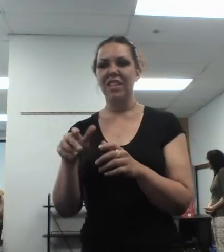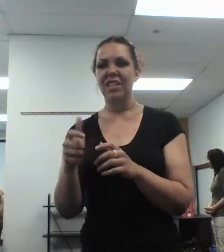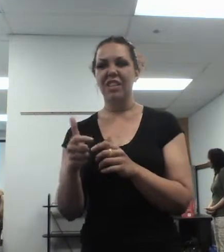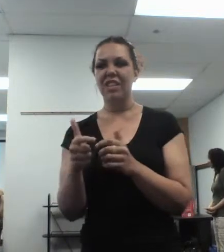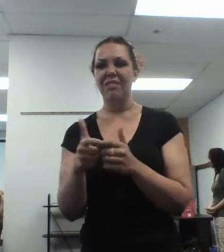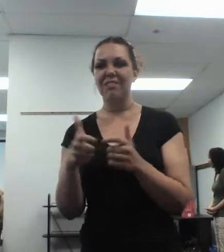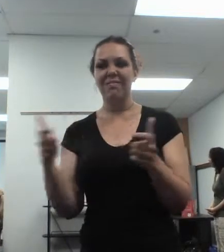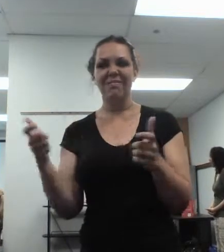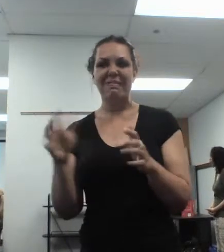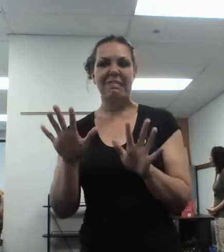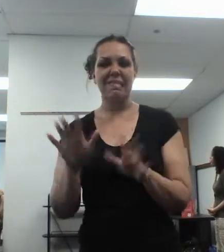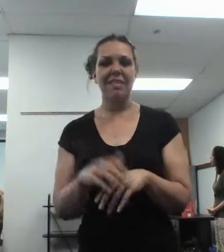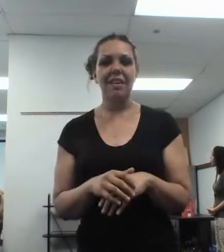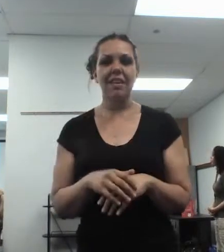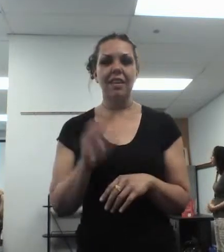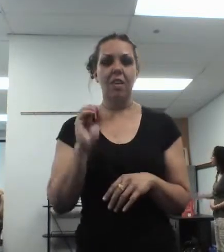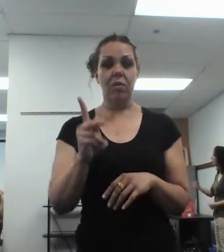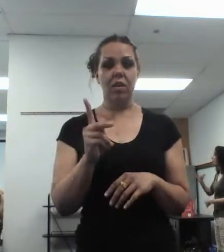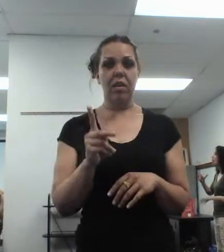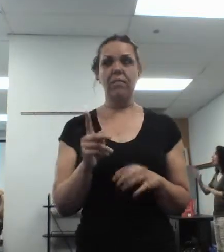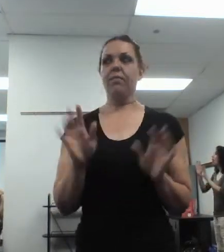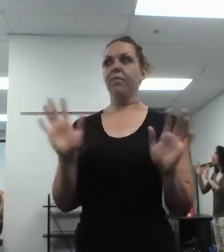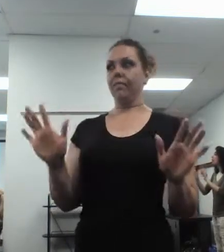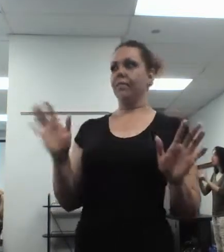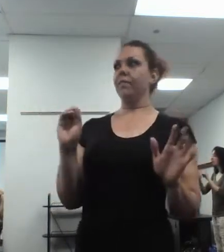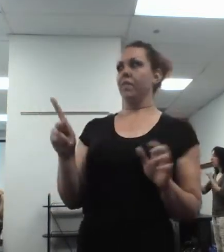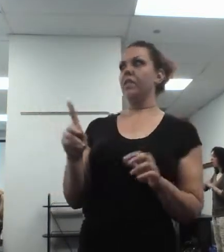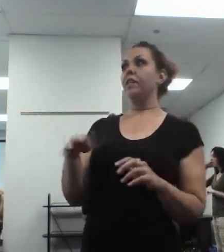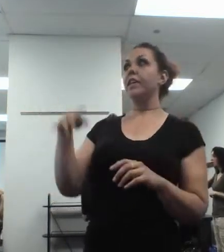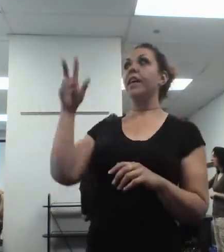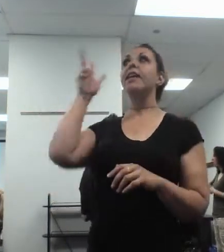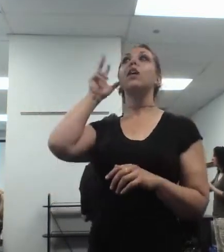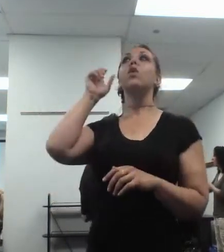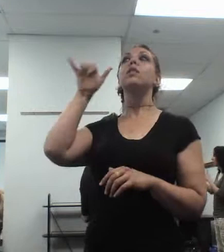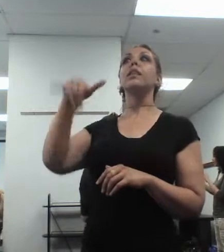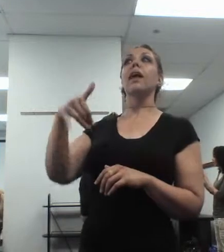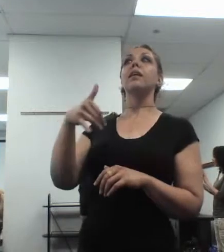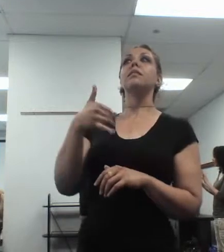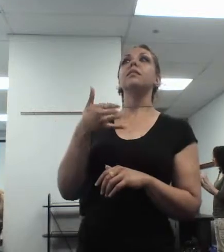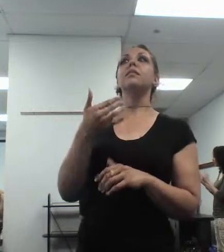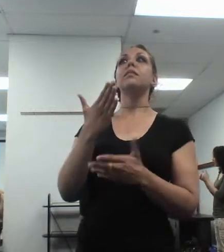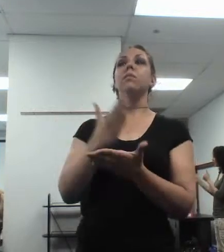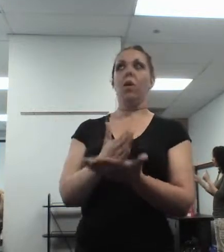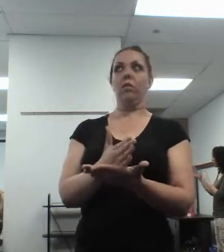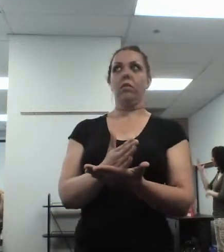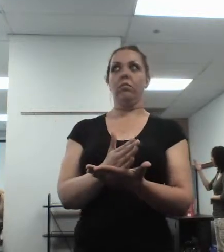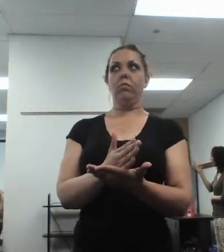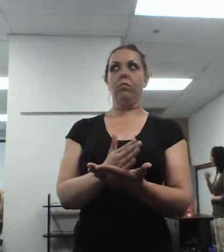go with that in that lecture. Okay, so I heard that. Pause.